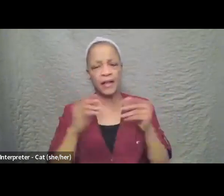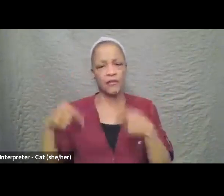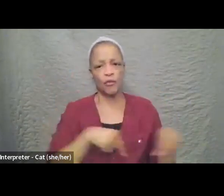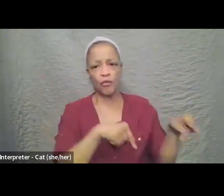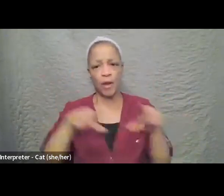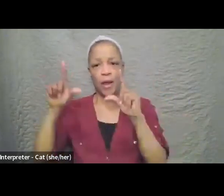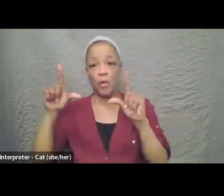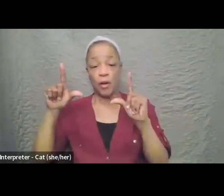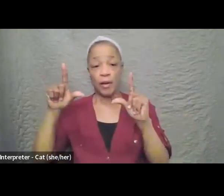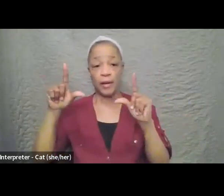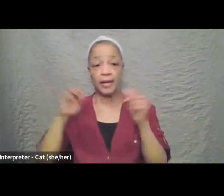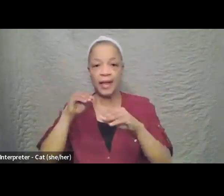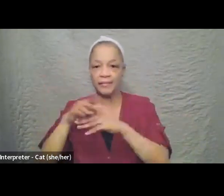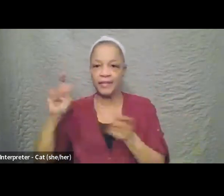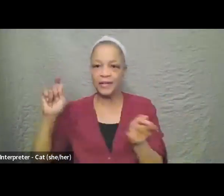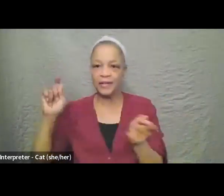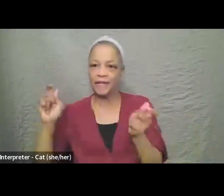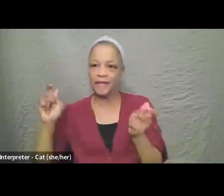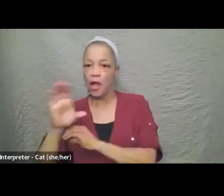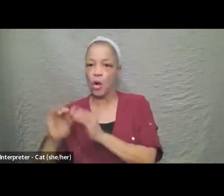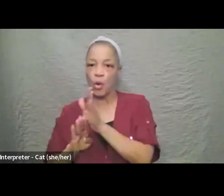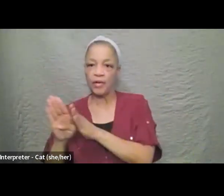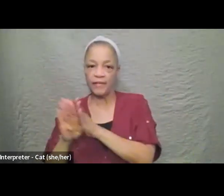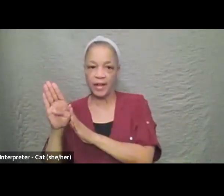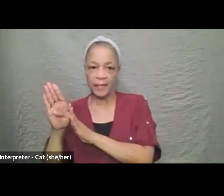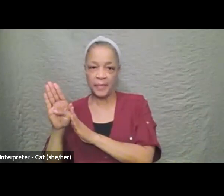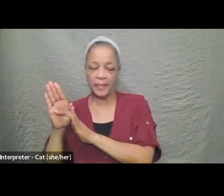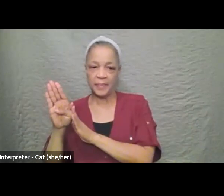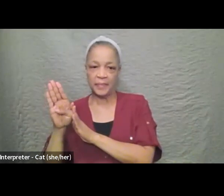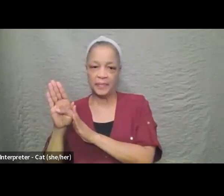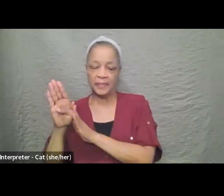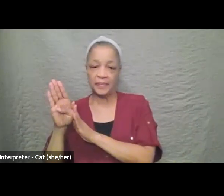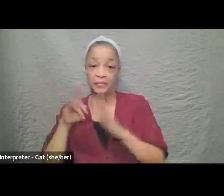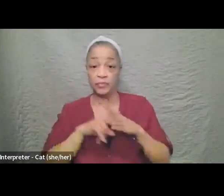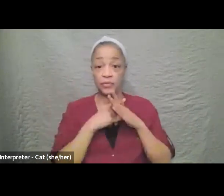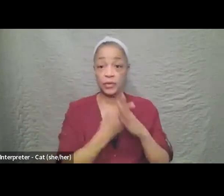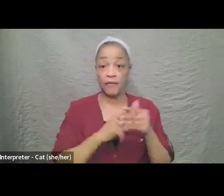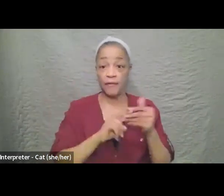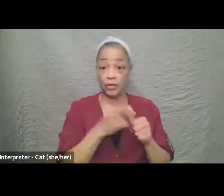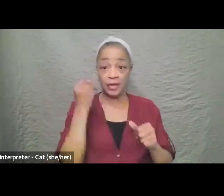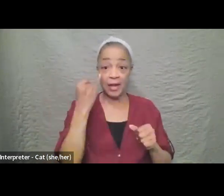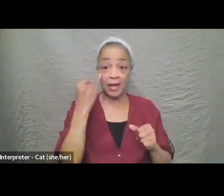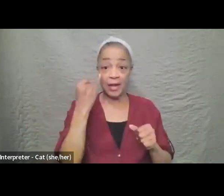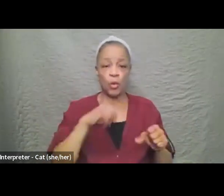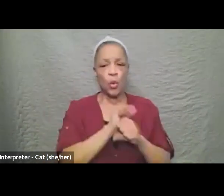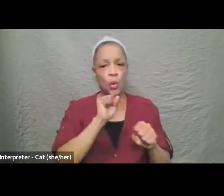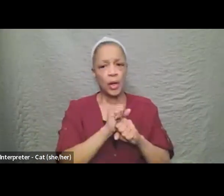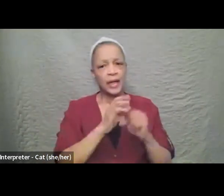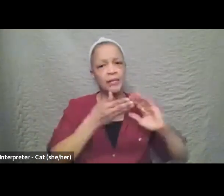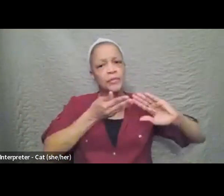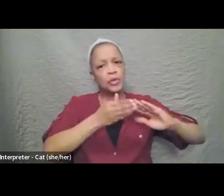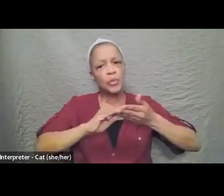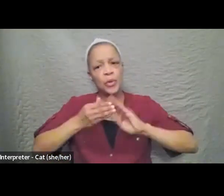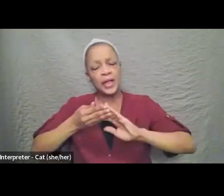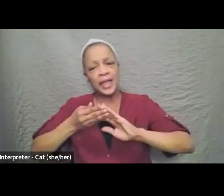be evolved and co-developed. So we begin with this idea that we are working in community